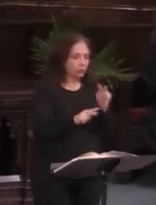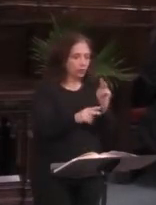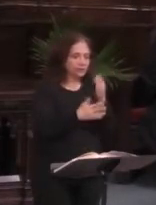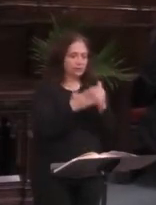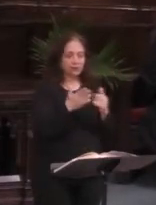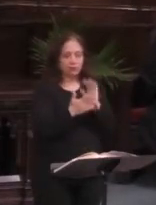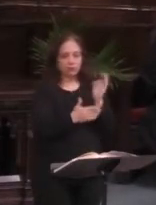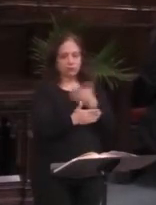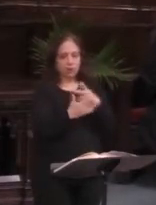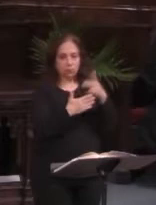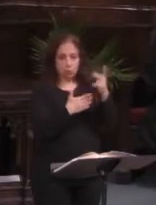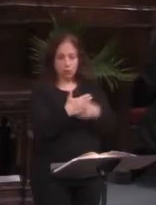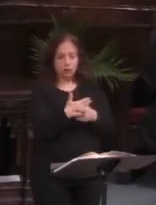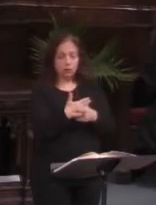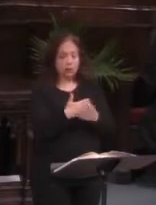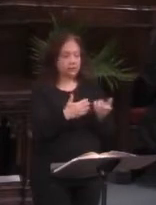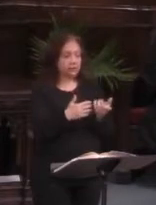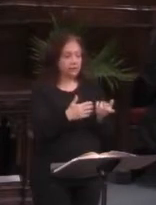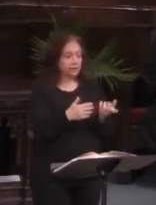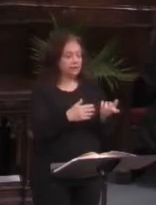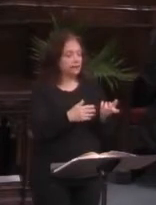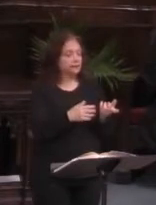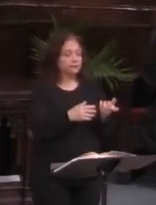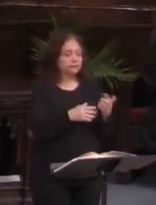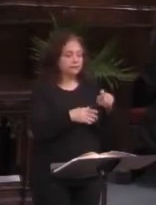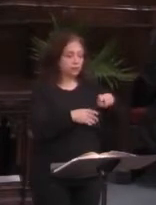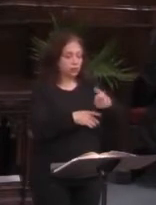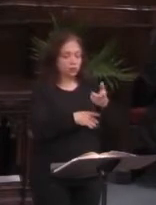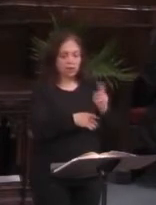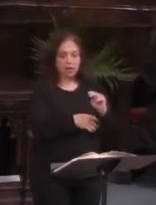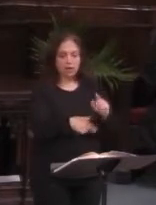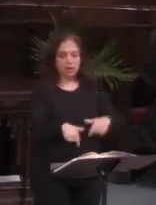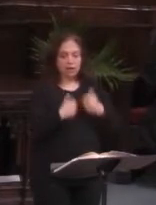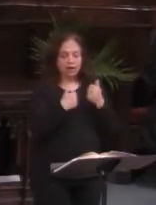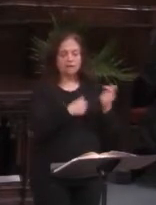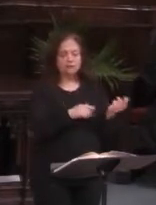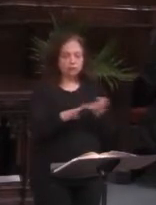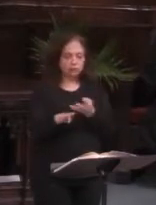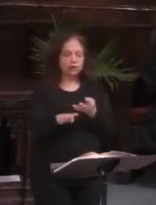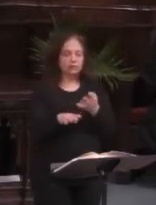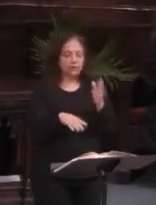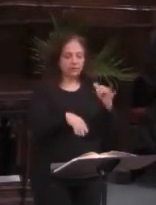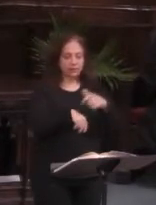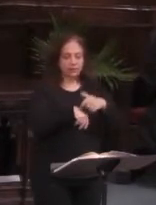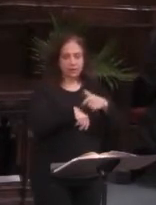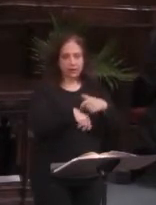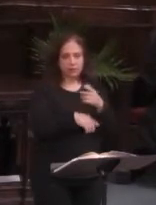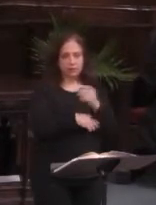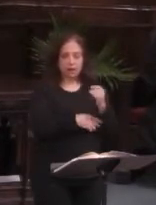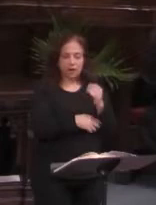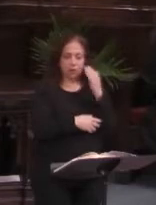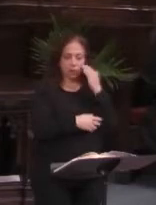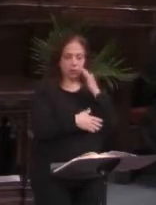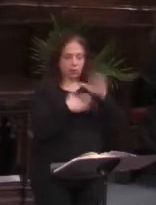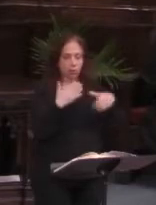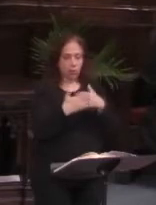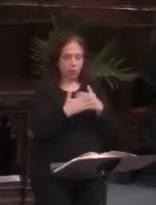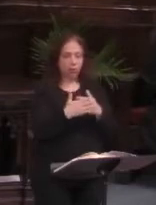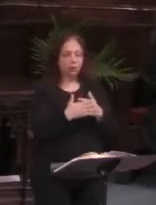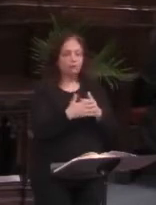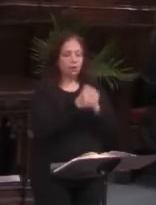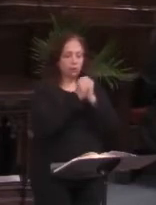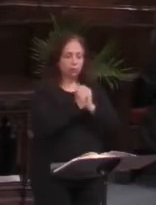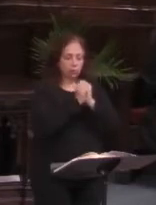programming, please just hop on our live stream at any of those times, and also know that all of our programming, all of our